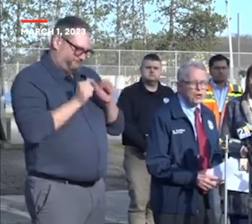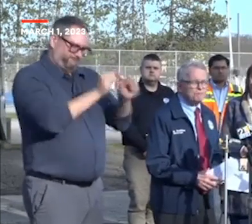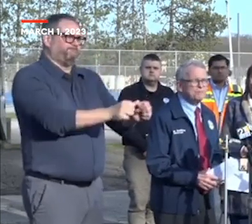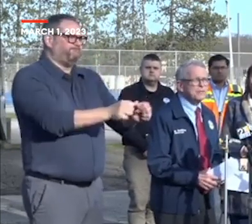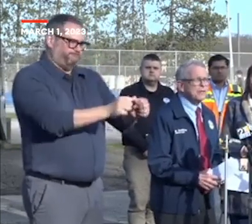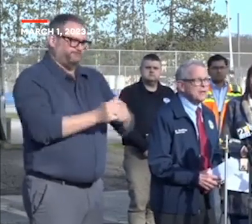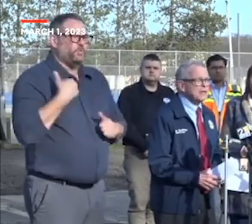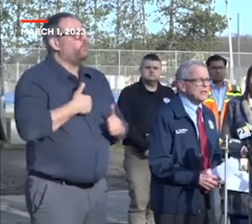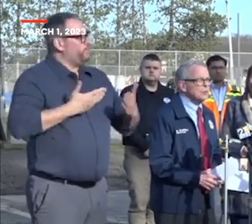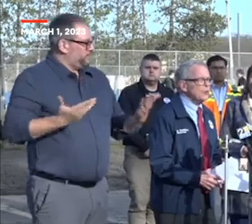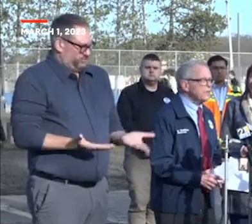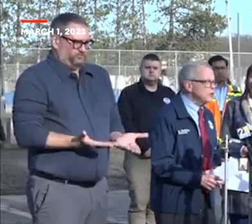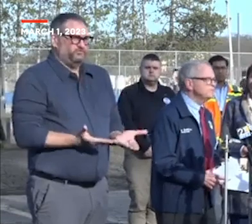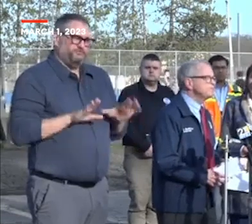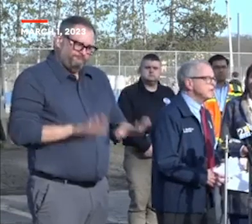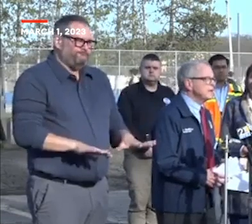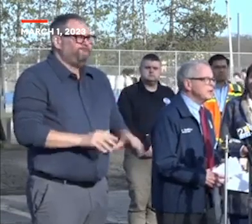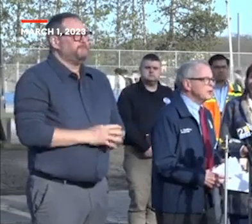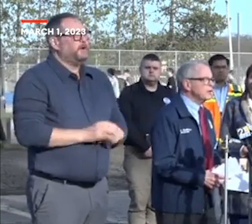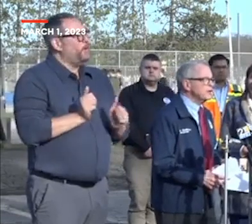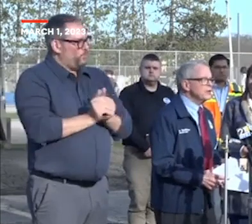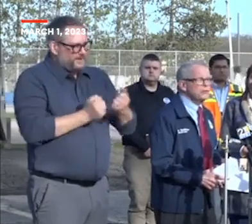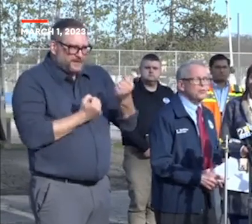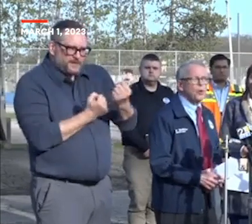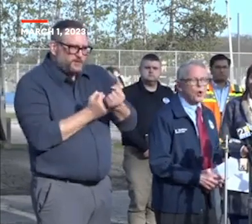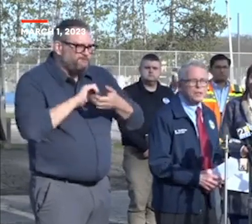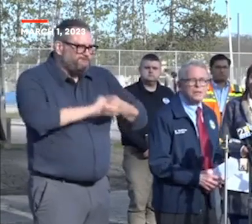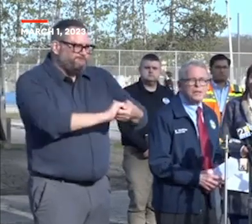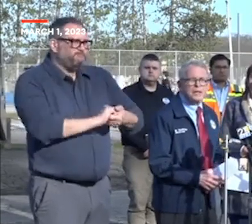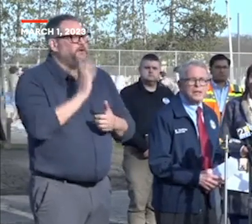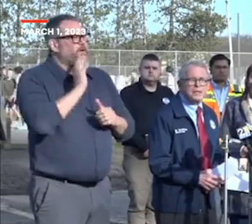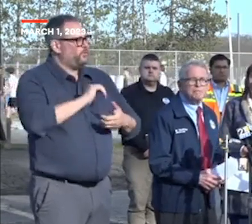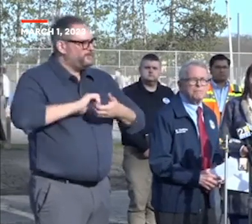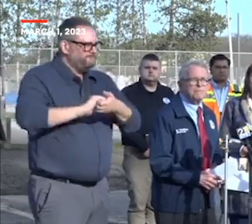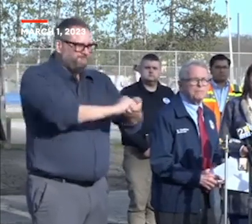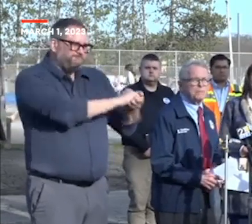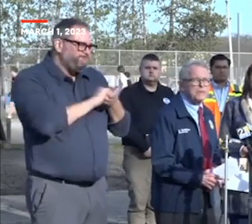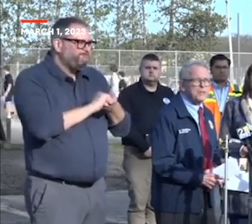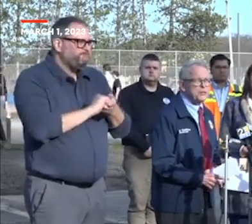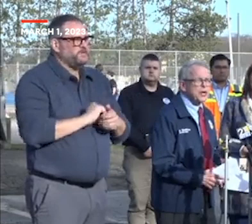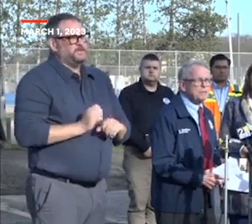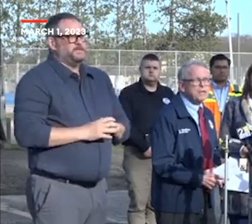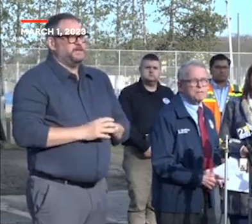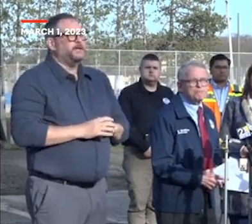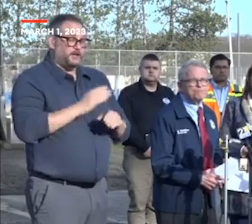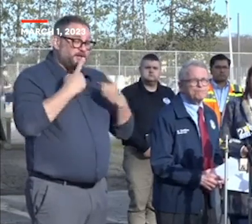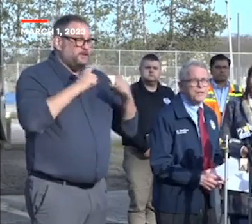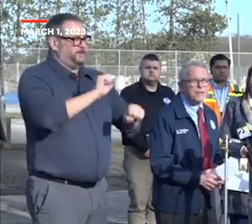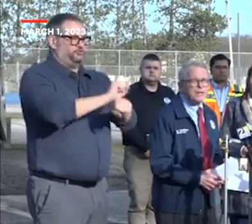We're here. We're with you, and we're going to continue to work to get the job